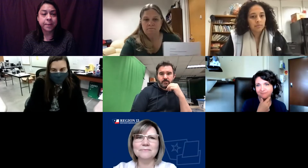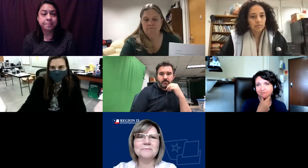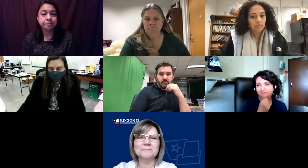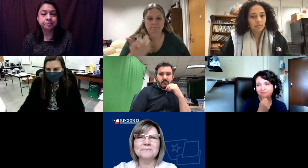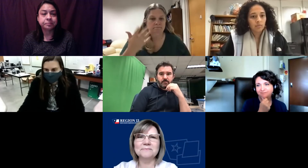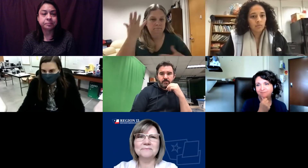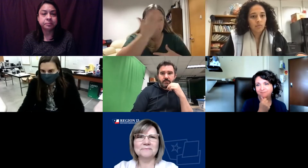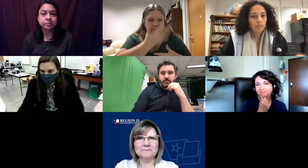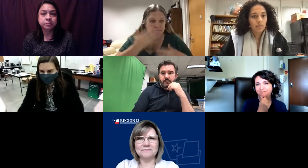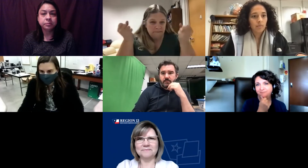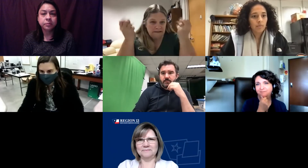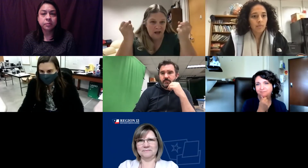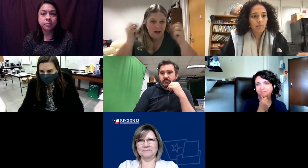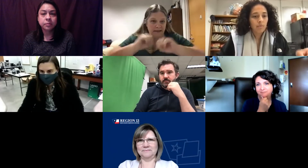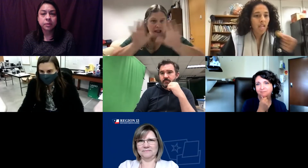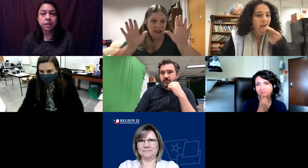Okay.